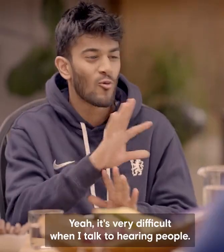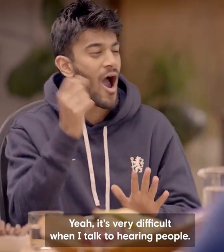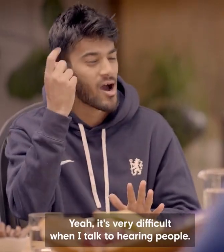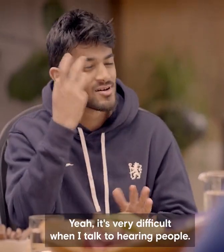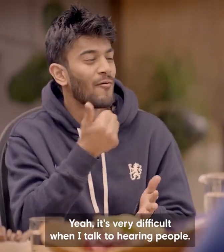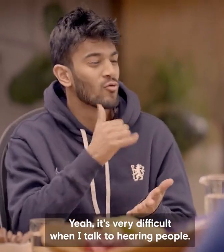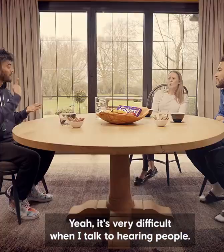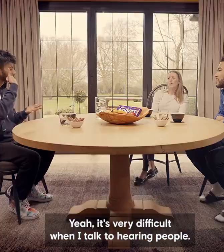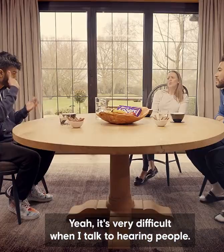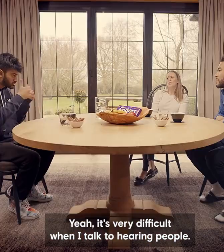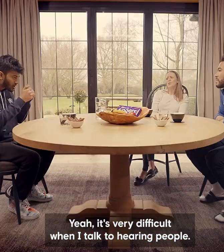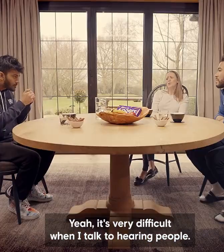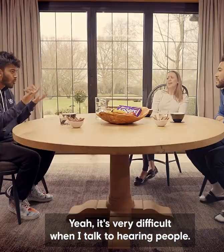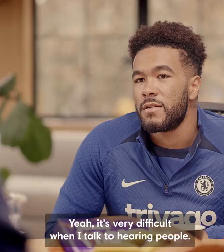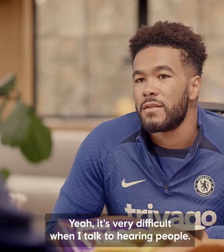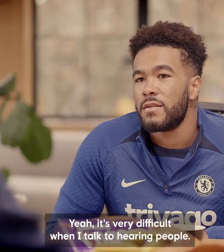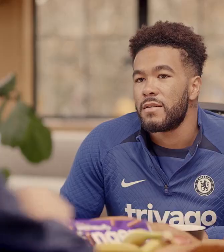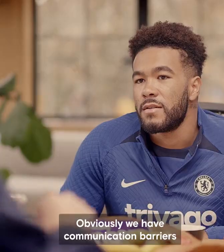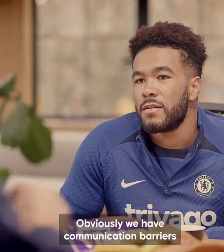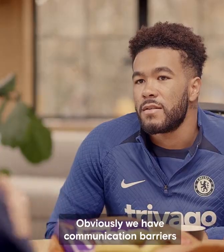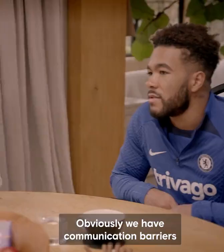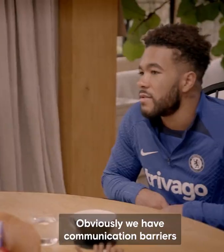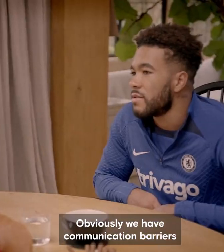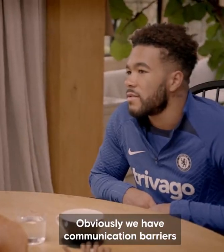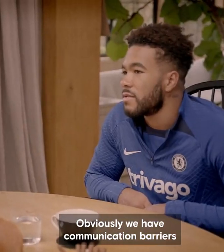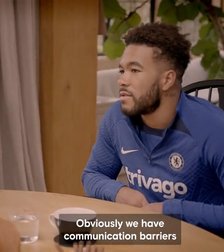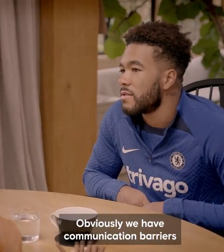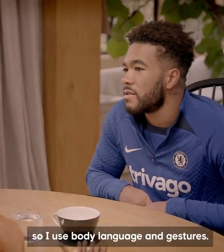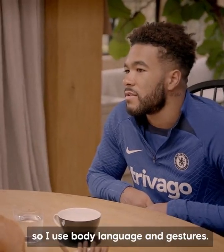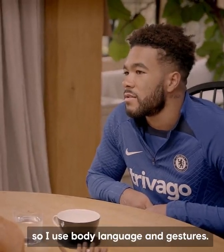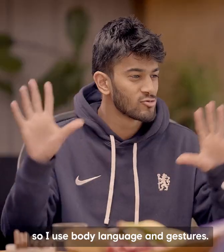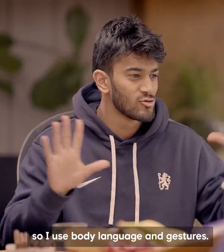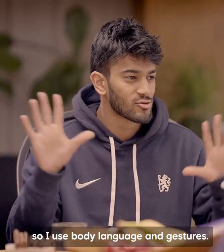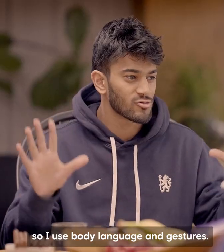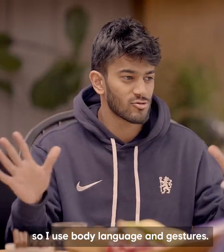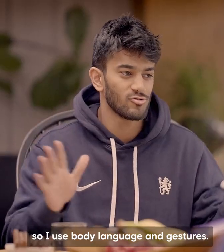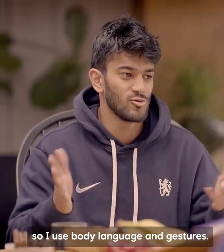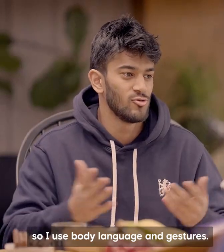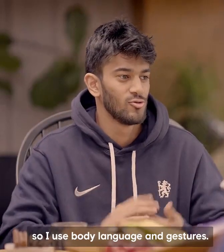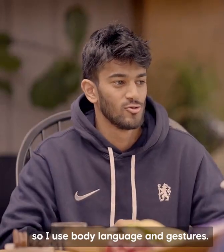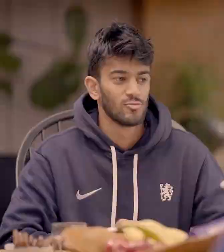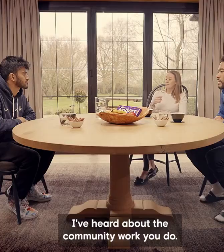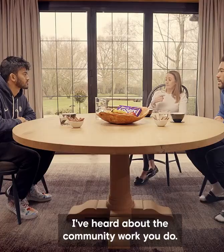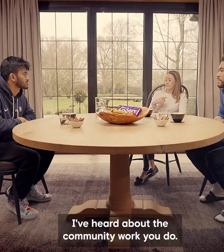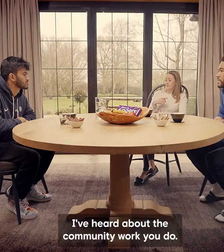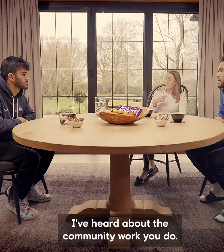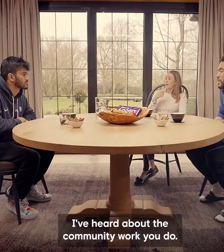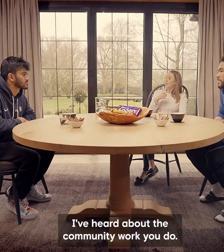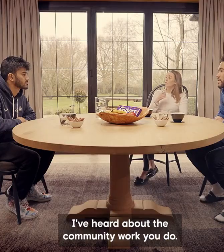Yeah, very difficult when I talk to hearing people. Obviously, we have communication barriers, so I have to use kind of body language, gestures. I've heard about